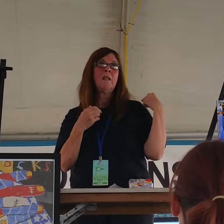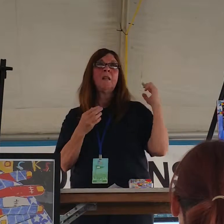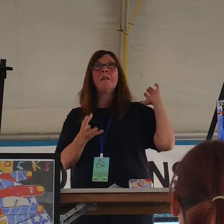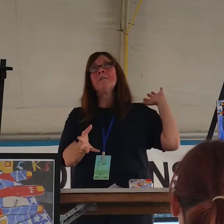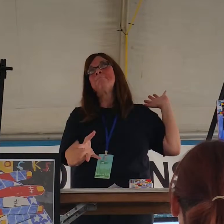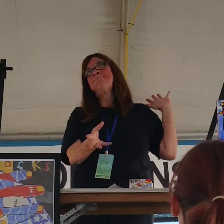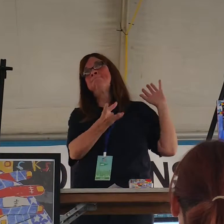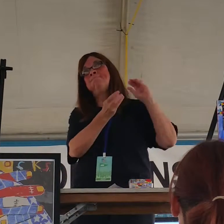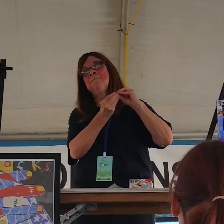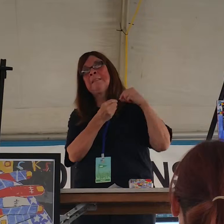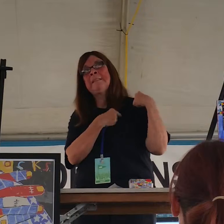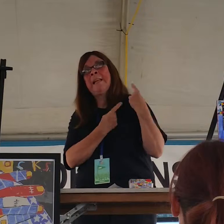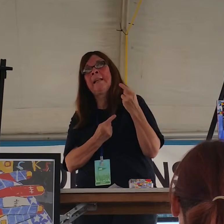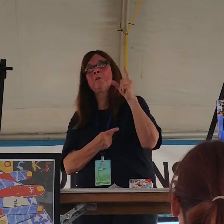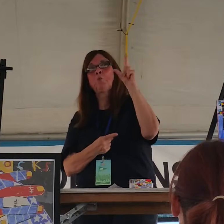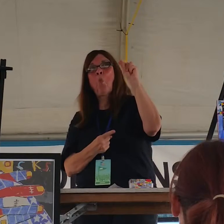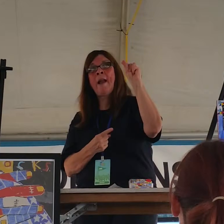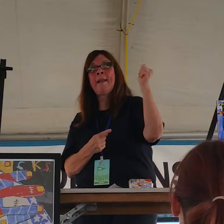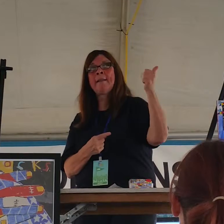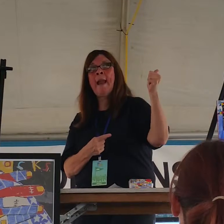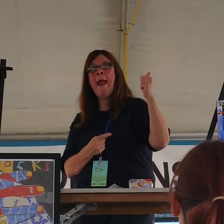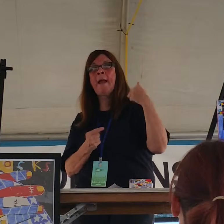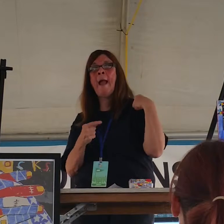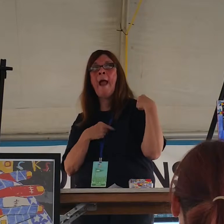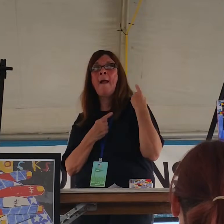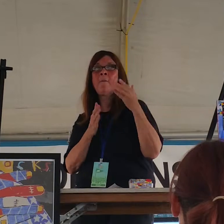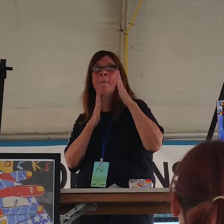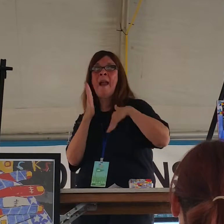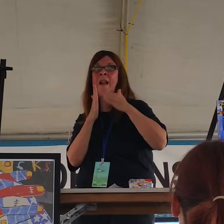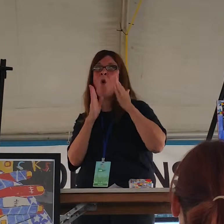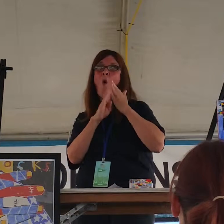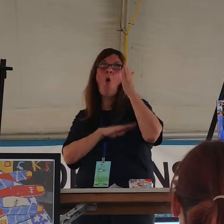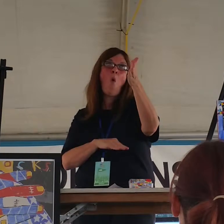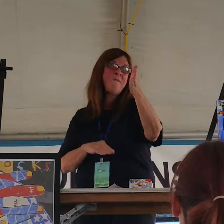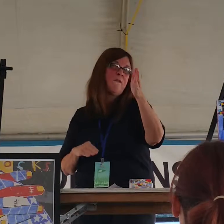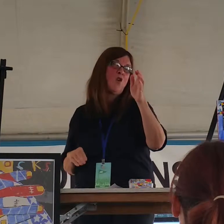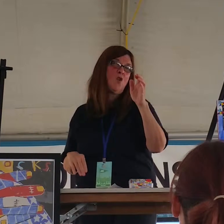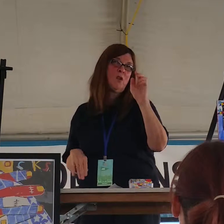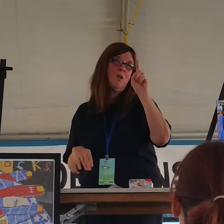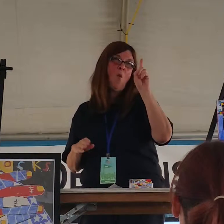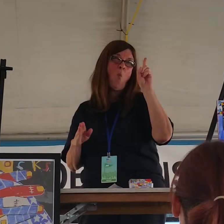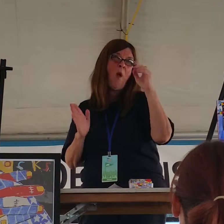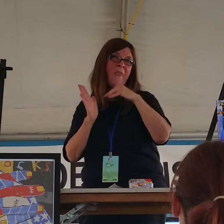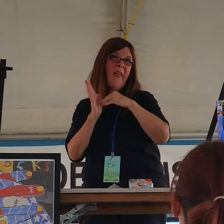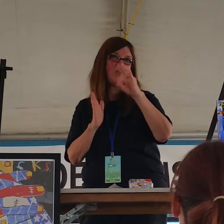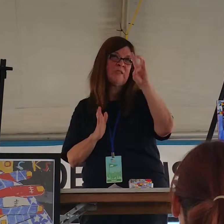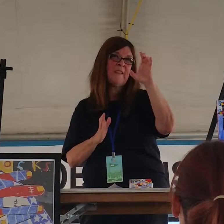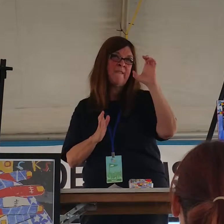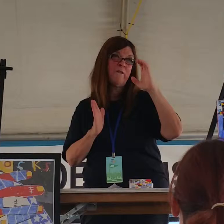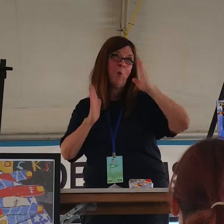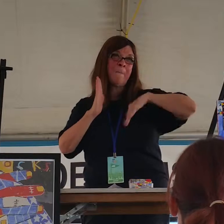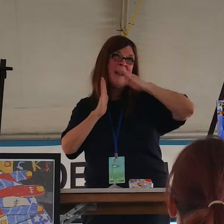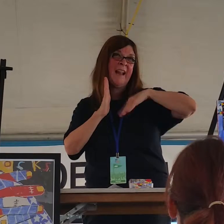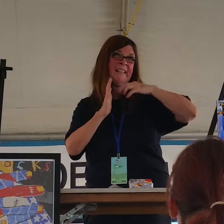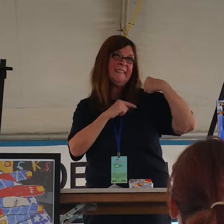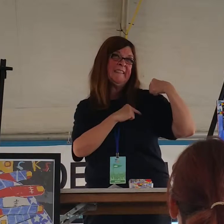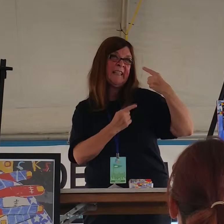Here I only included half of my paintings. Since 2010, I have painted over